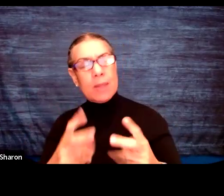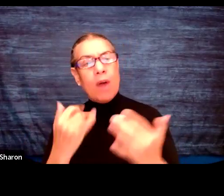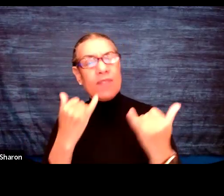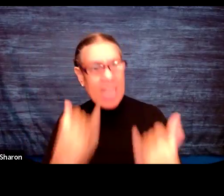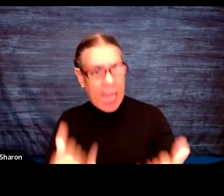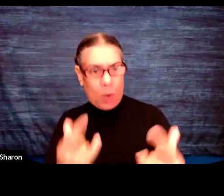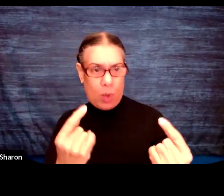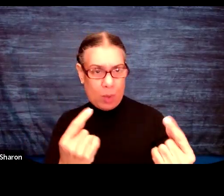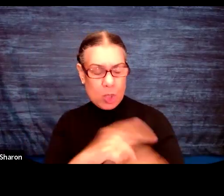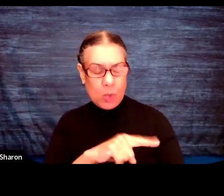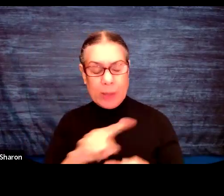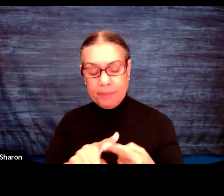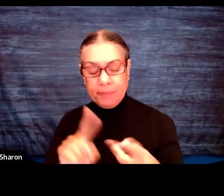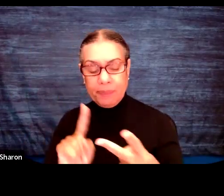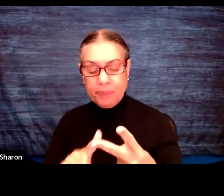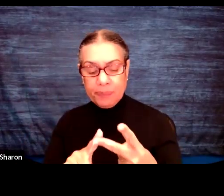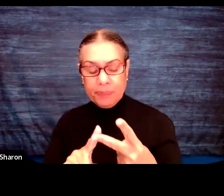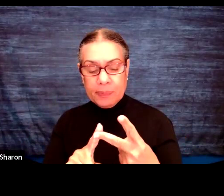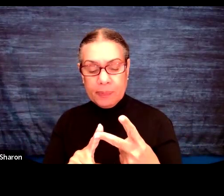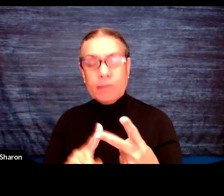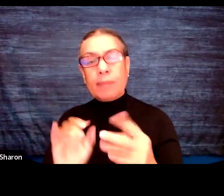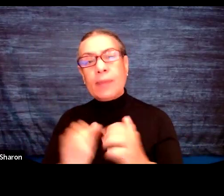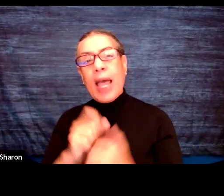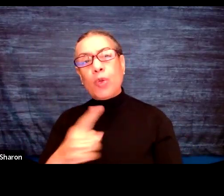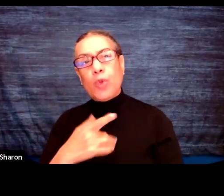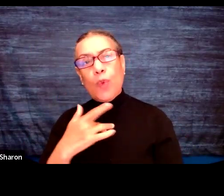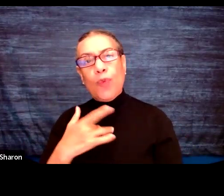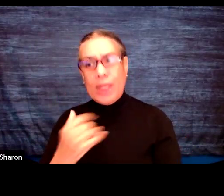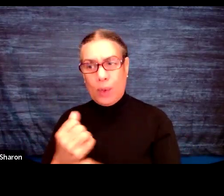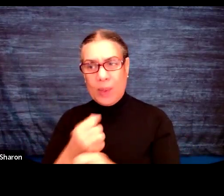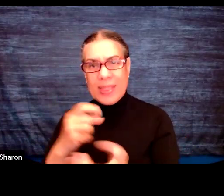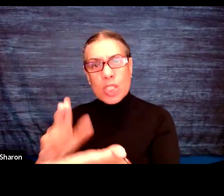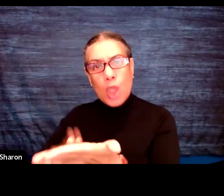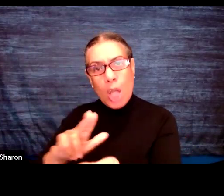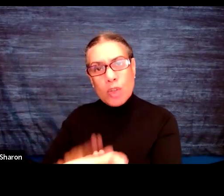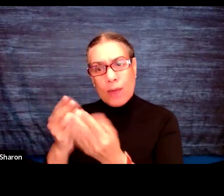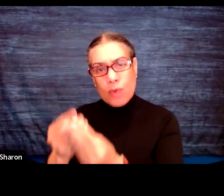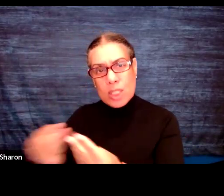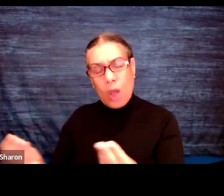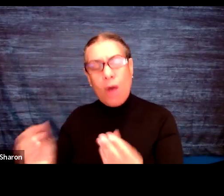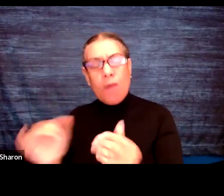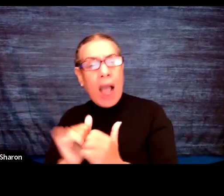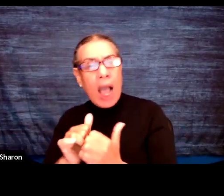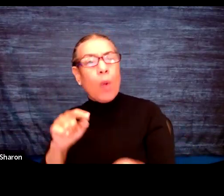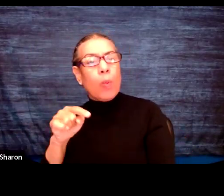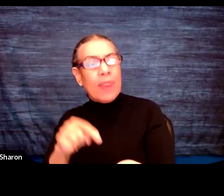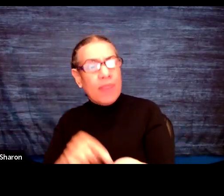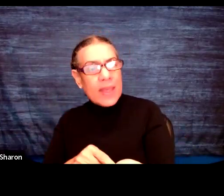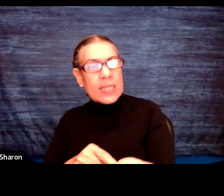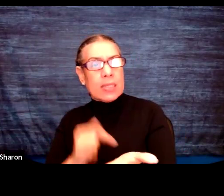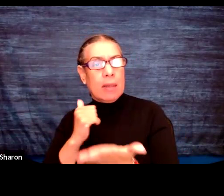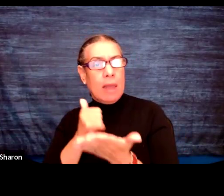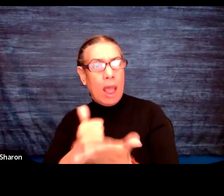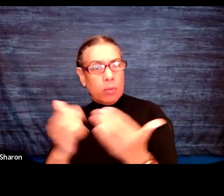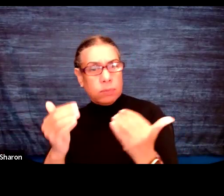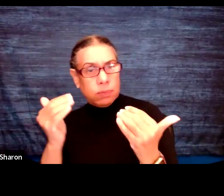one, and 2, how you feel getting this contract resolved is going to continue to move